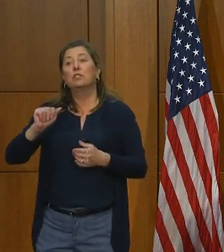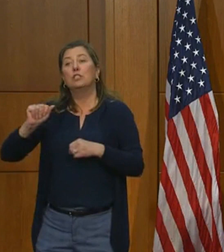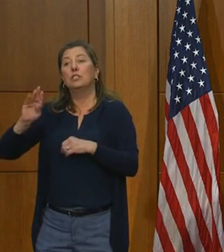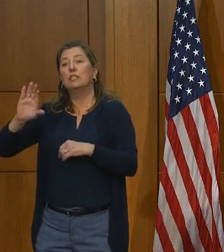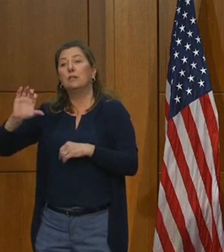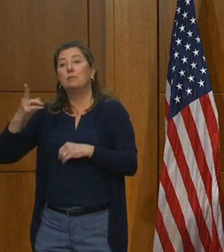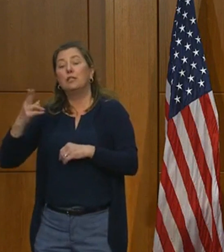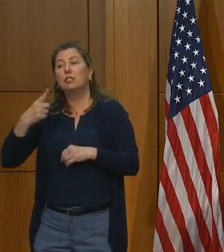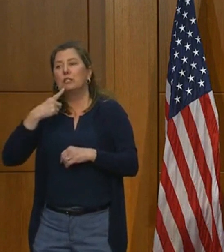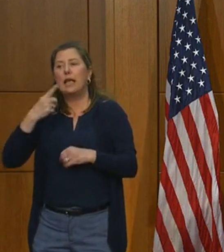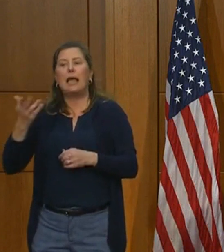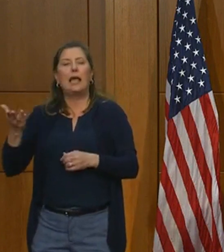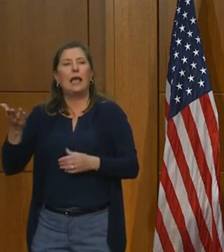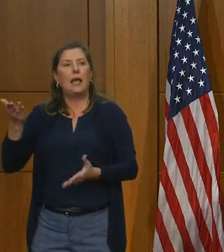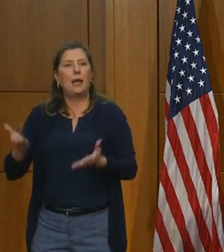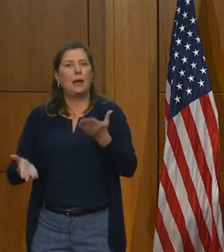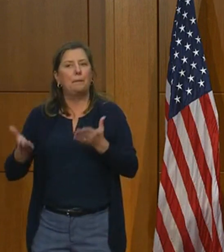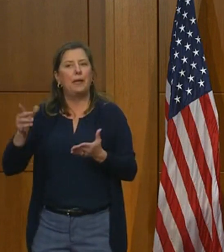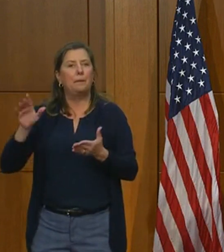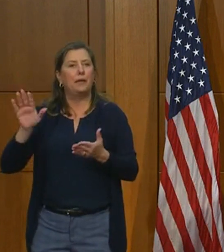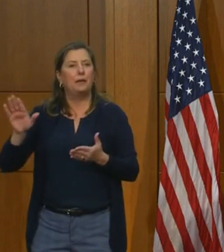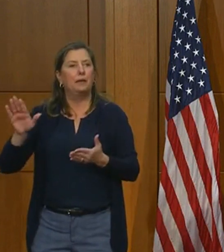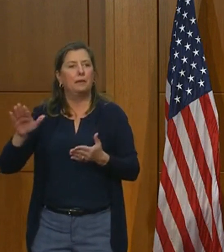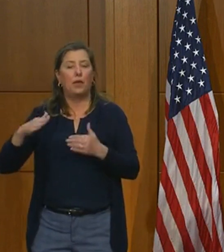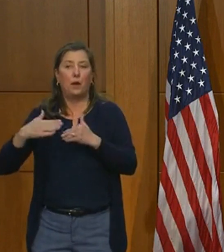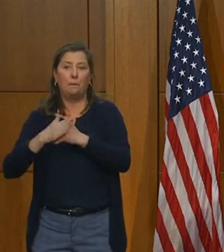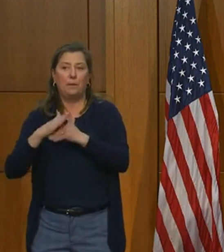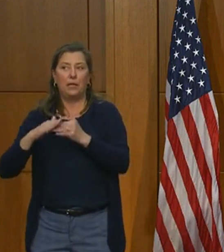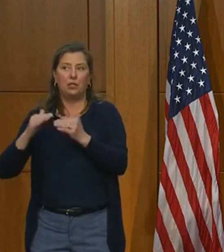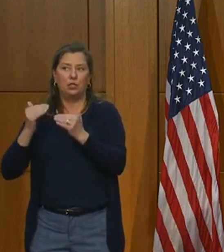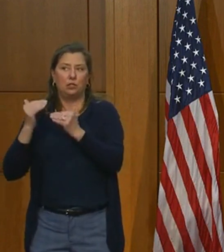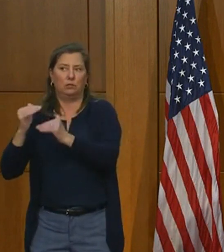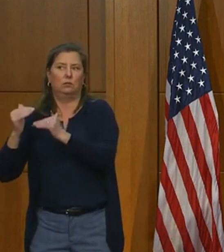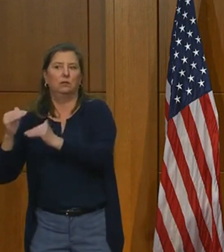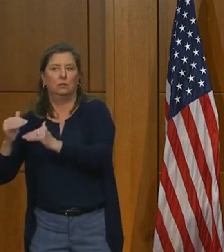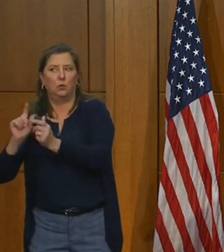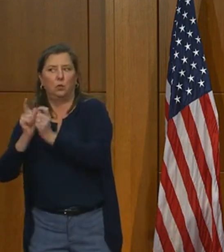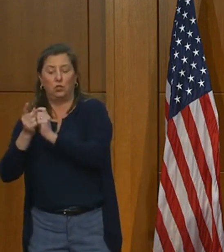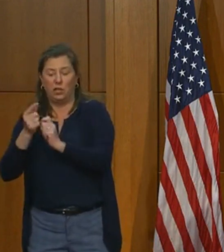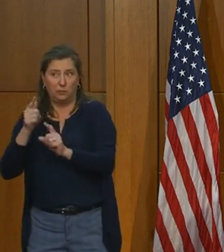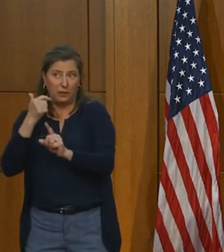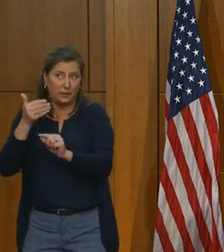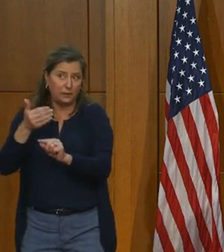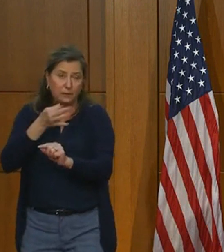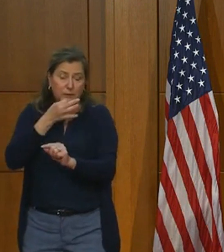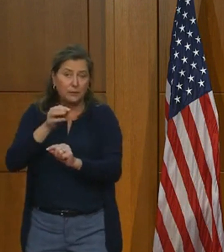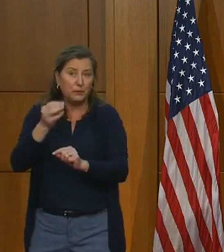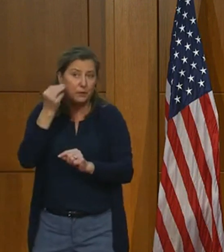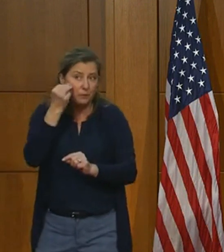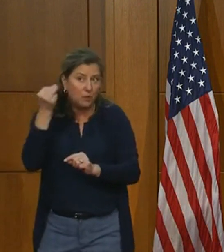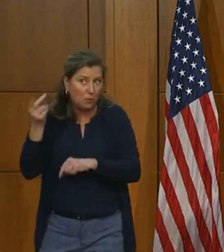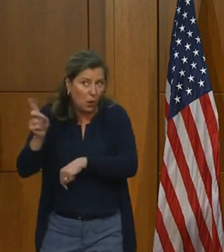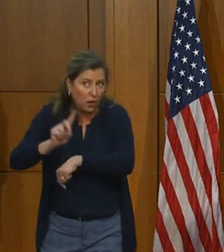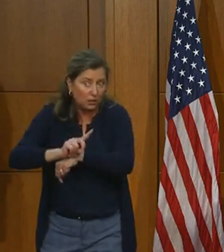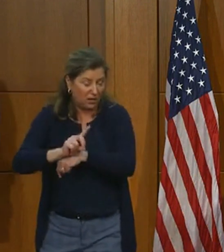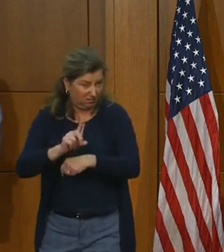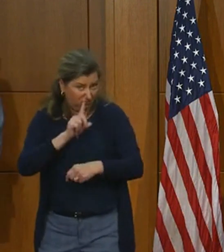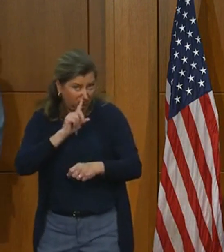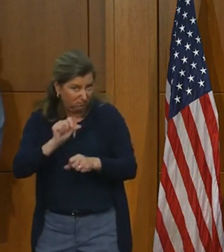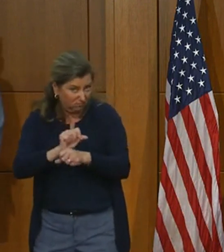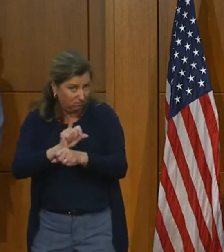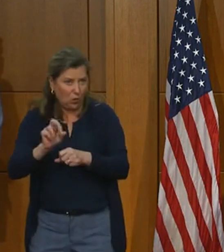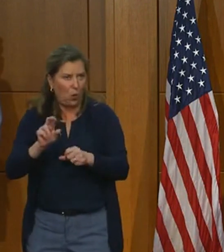an indication that there might be changes to beach restrictions, especially with Memorial Day. Is that any truth to that, or was that going to be staying